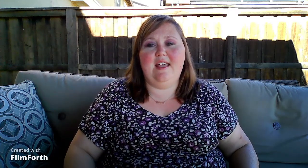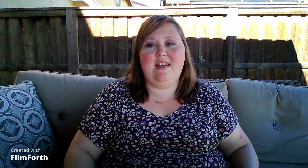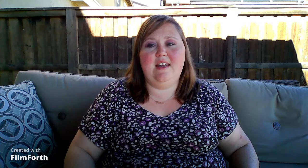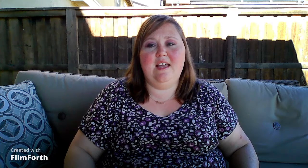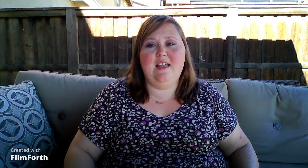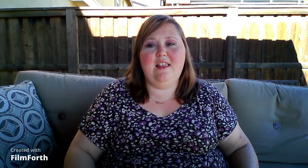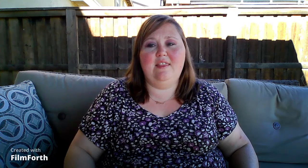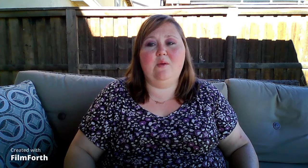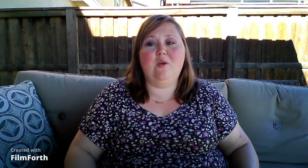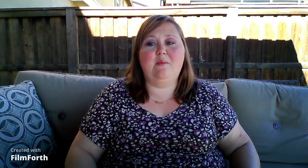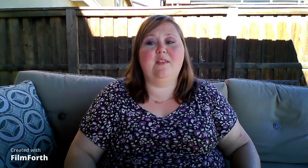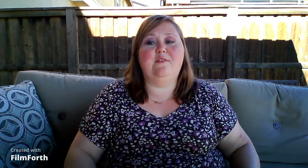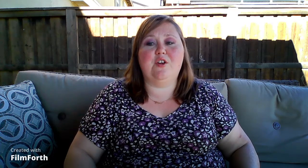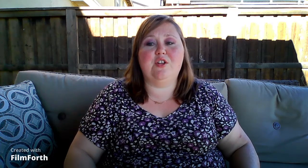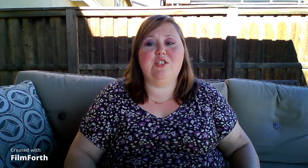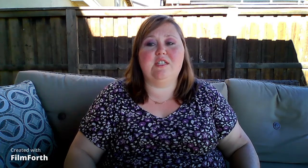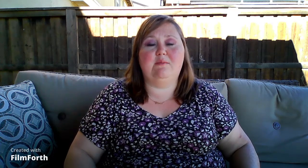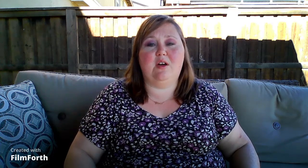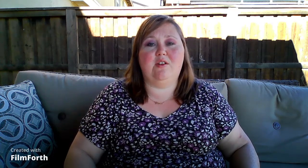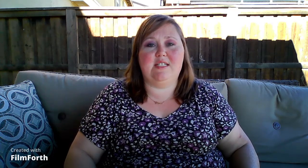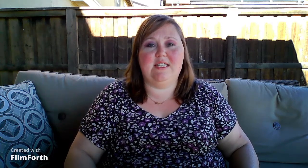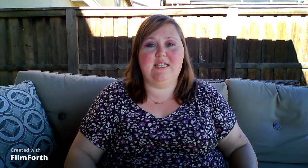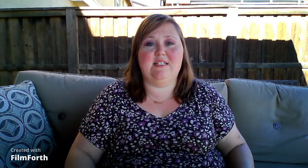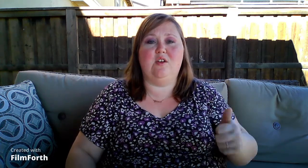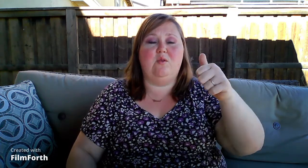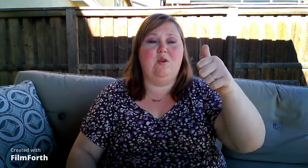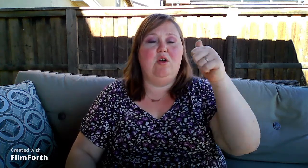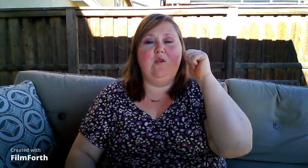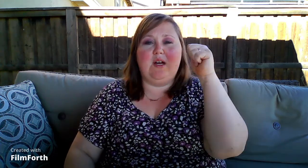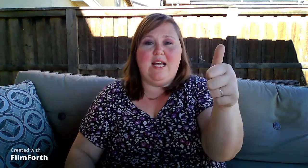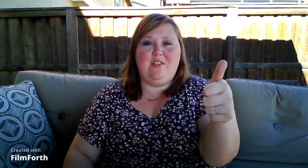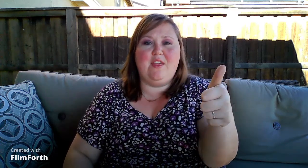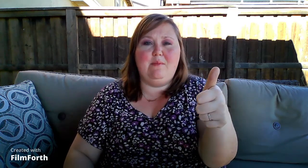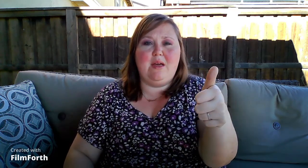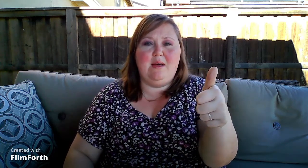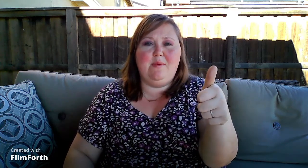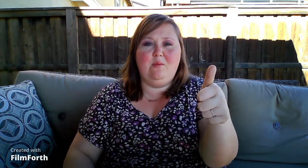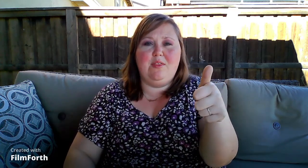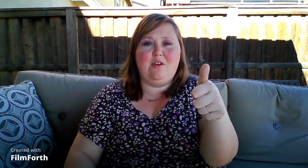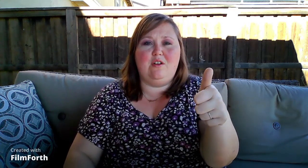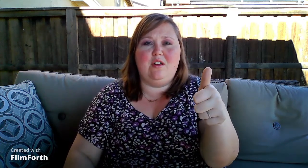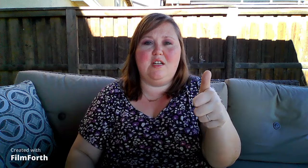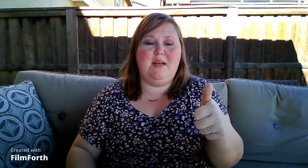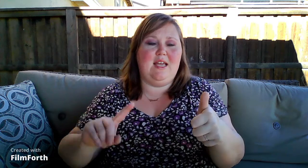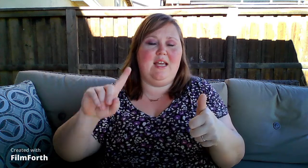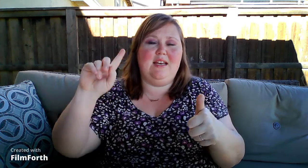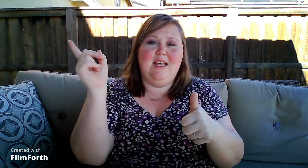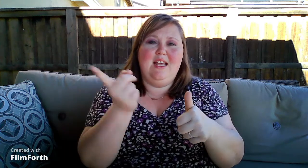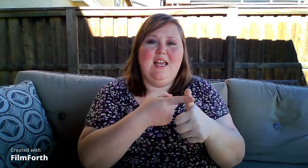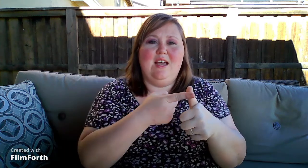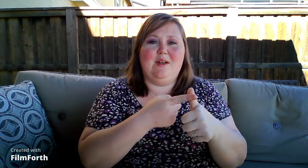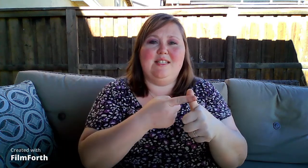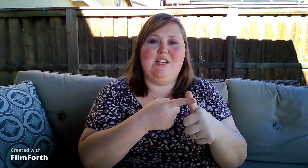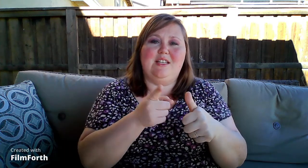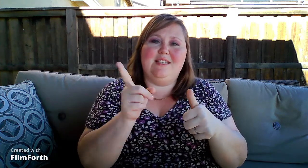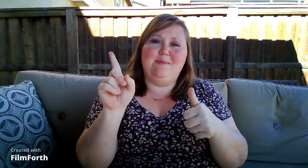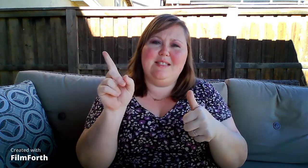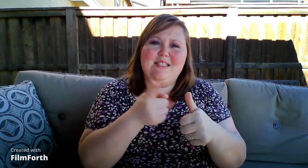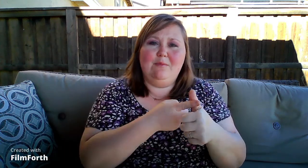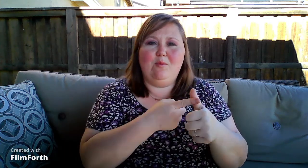Then they were among the first democracies. So we're going to have our thumb up with our non-dominant hand, and we're going to touch it. This means number